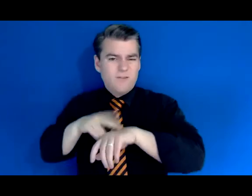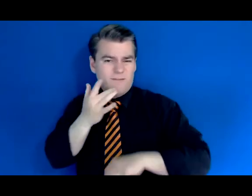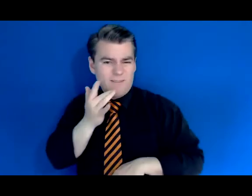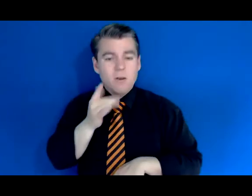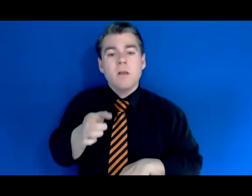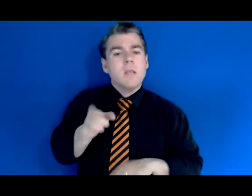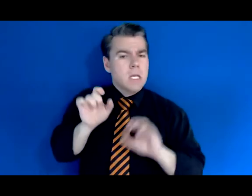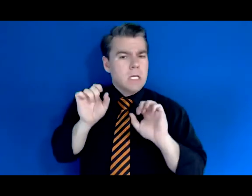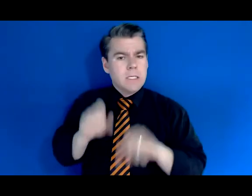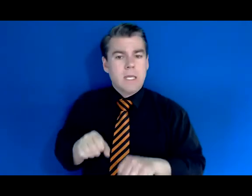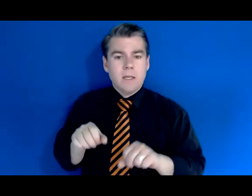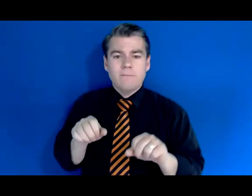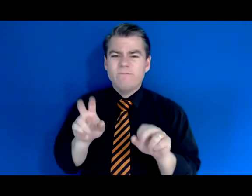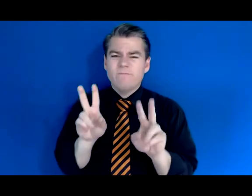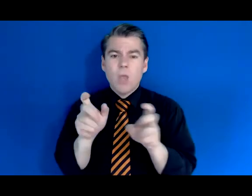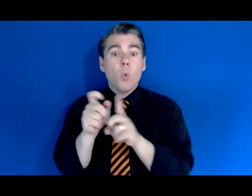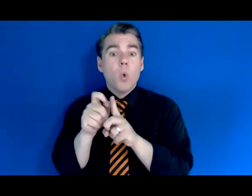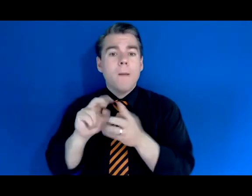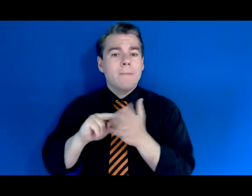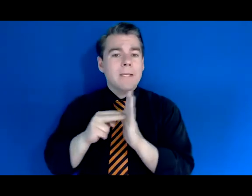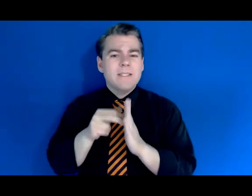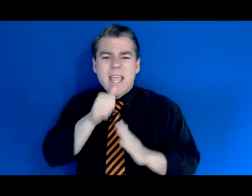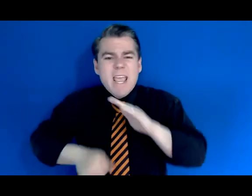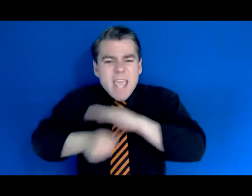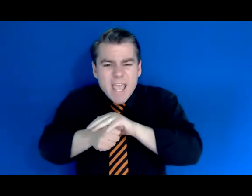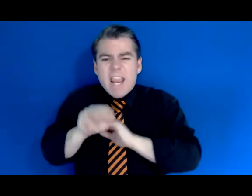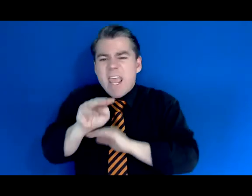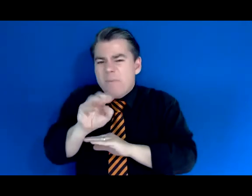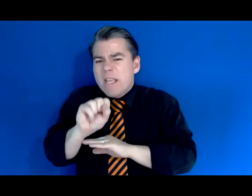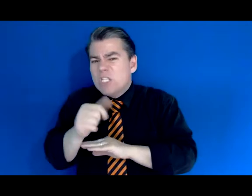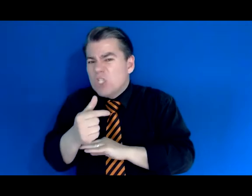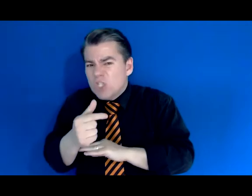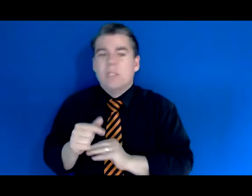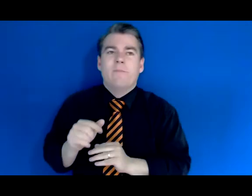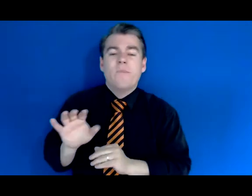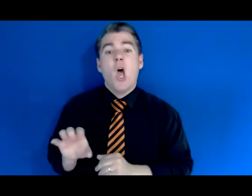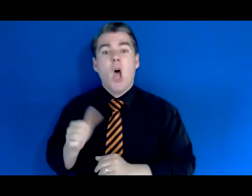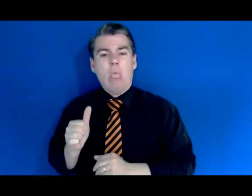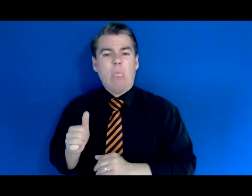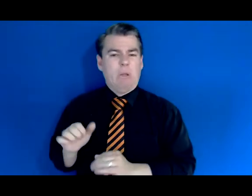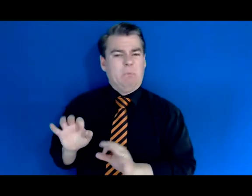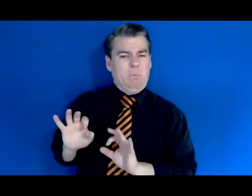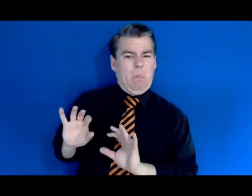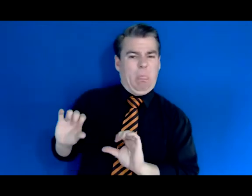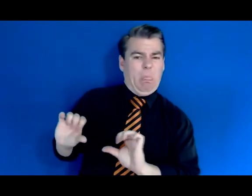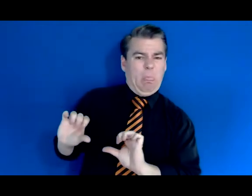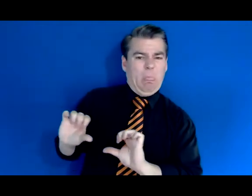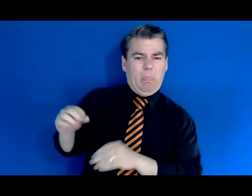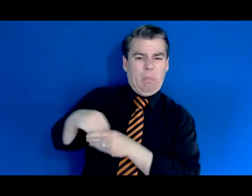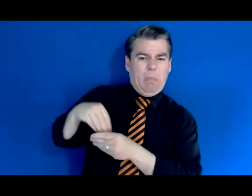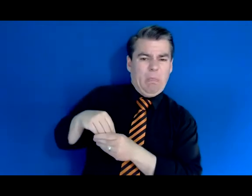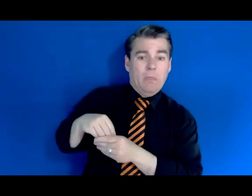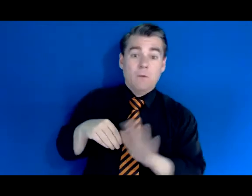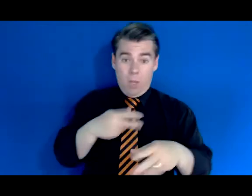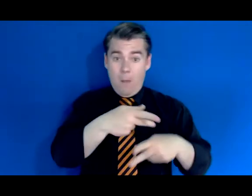be code words for hidden MSG and other undesirable ingredients, in Plexus products,